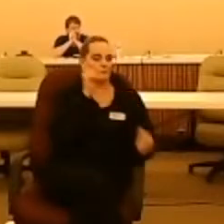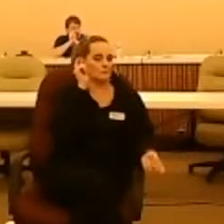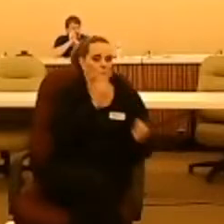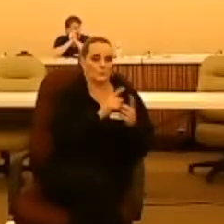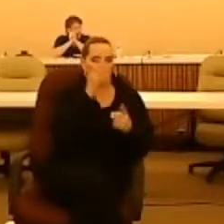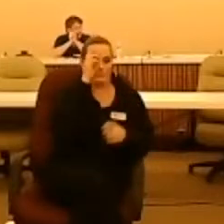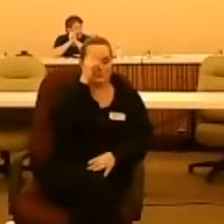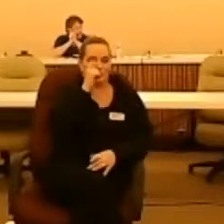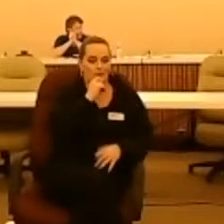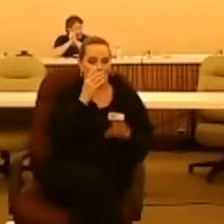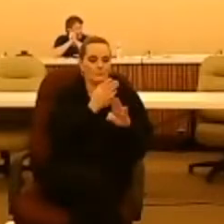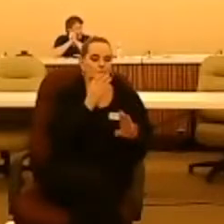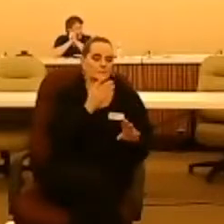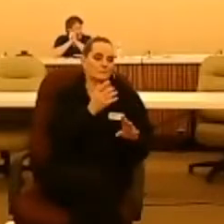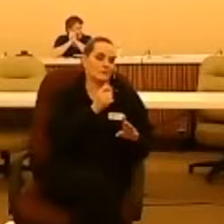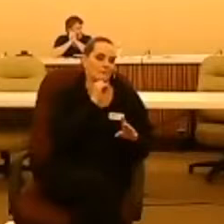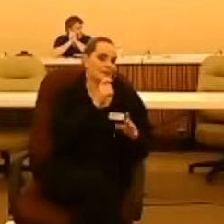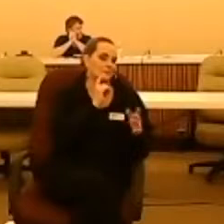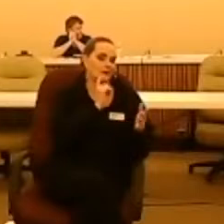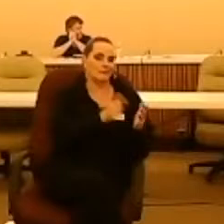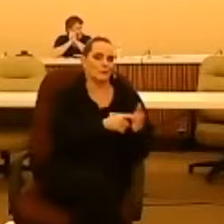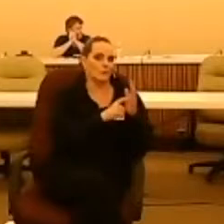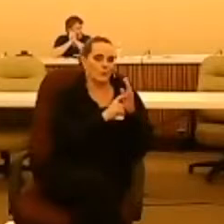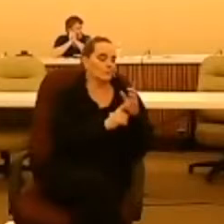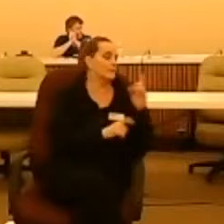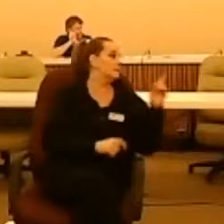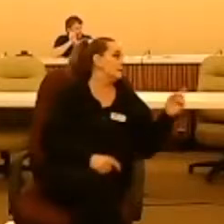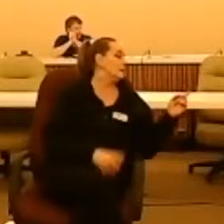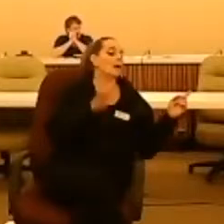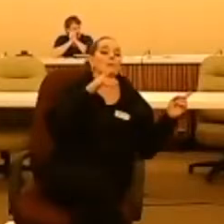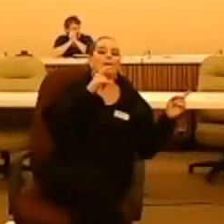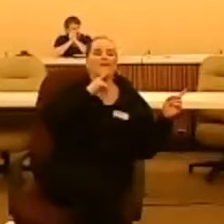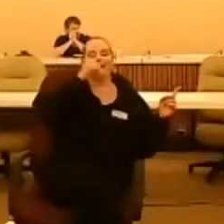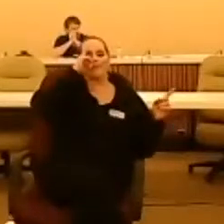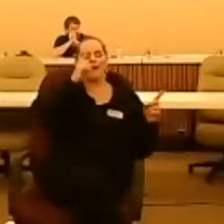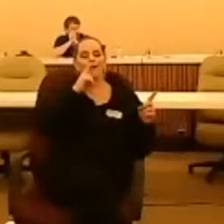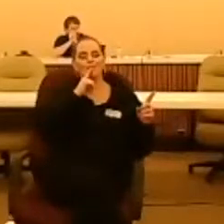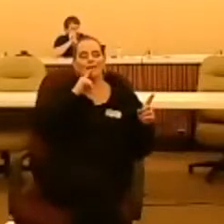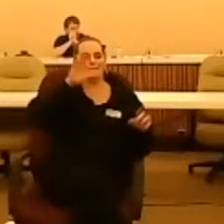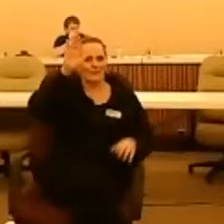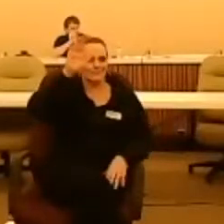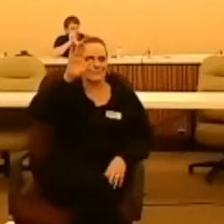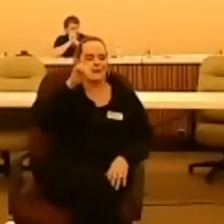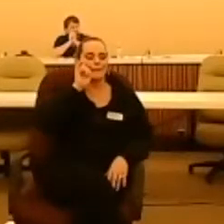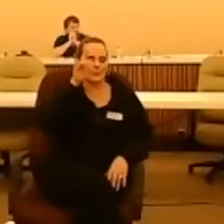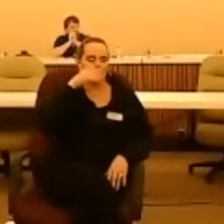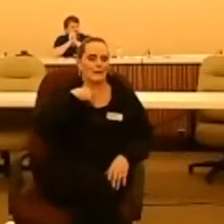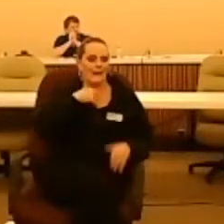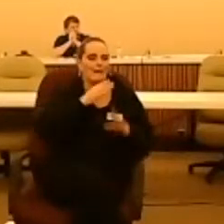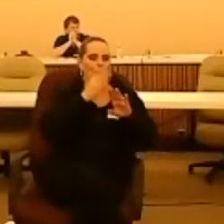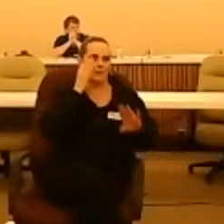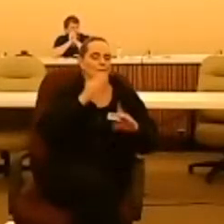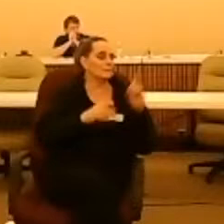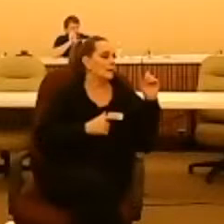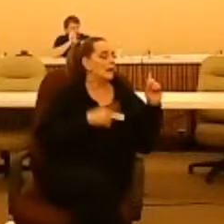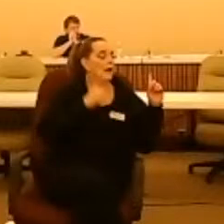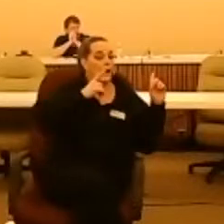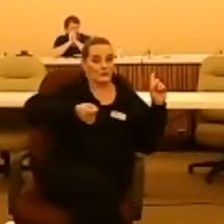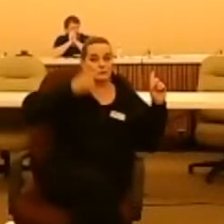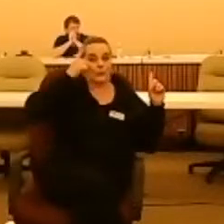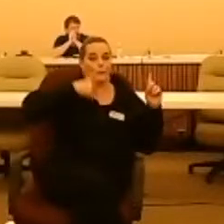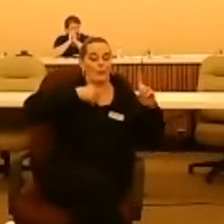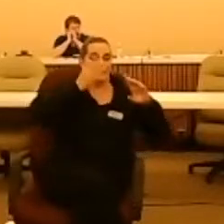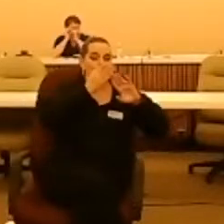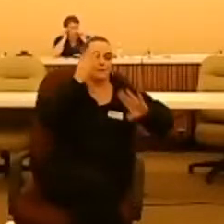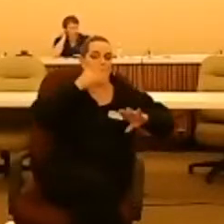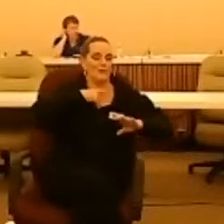be a shuttle, then to me, it's not a requirement. But I think they testified to having a shuttle. I understand that they're going to have a shuttle,